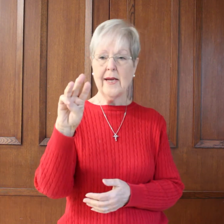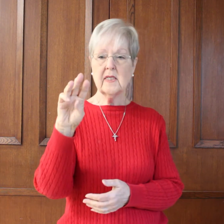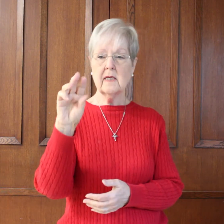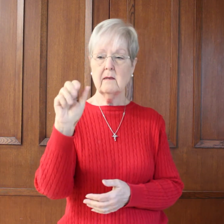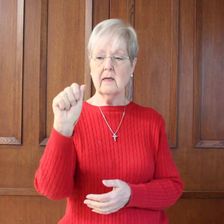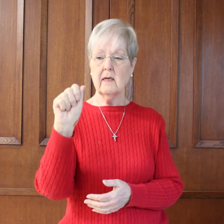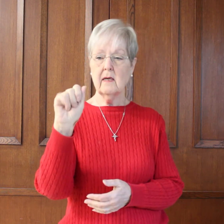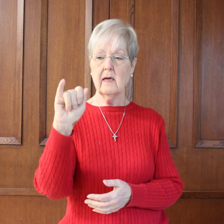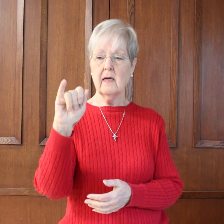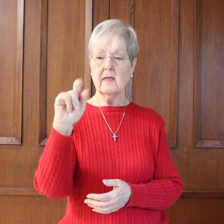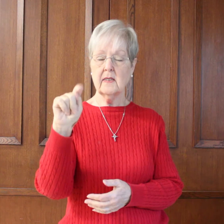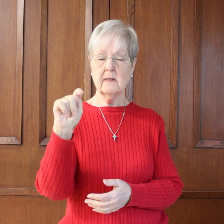Wait.